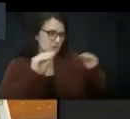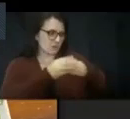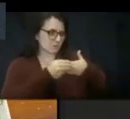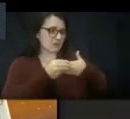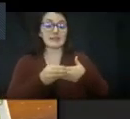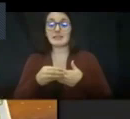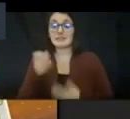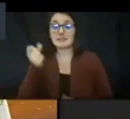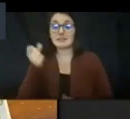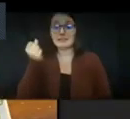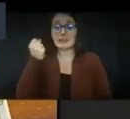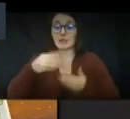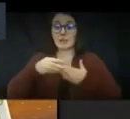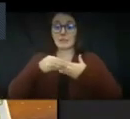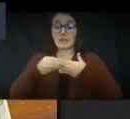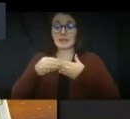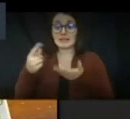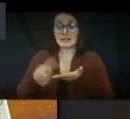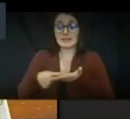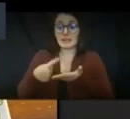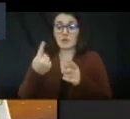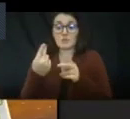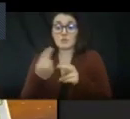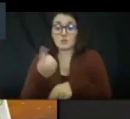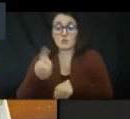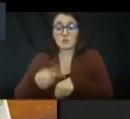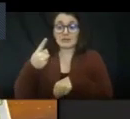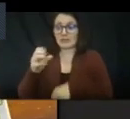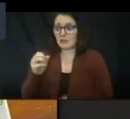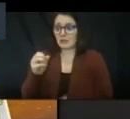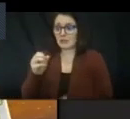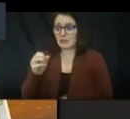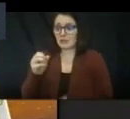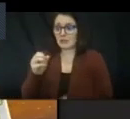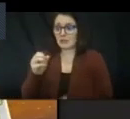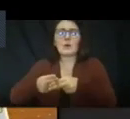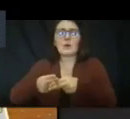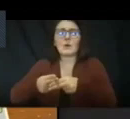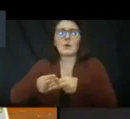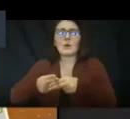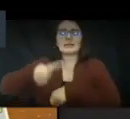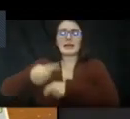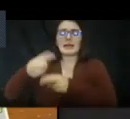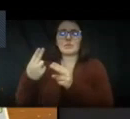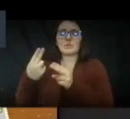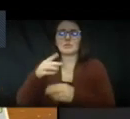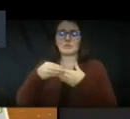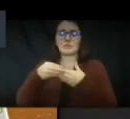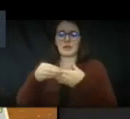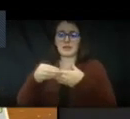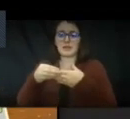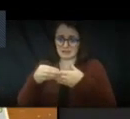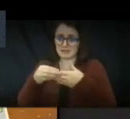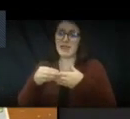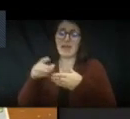are used only once, then thrown away. They are called single-use plastics, and they make up about half of the plastics we